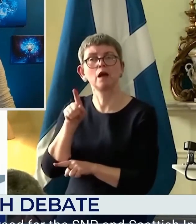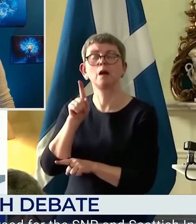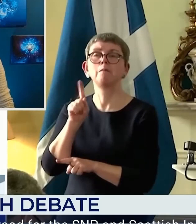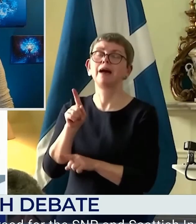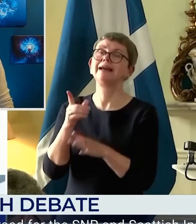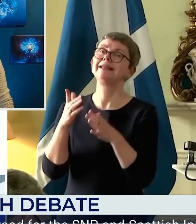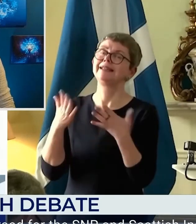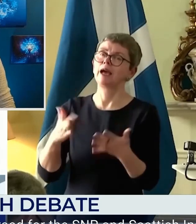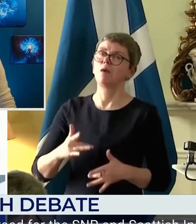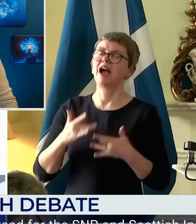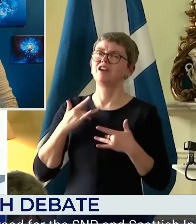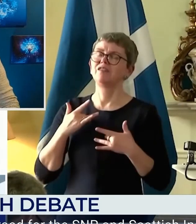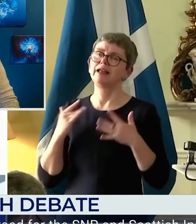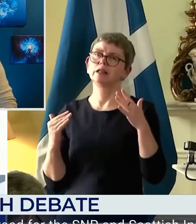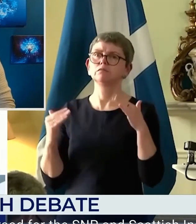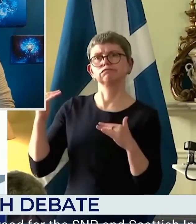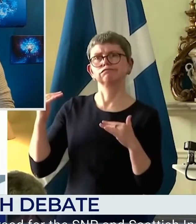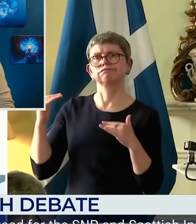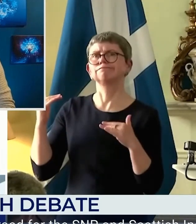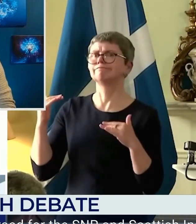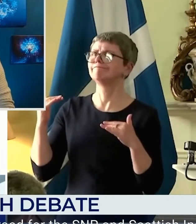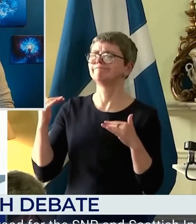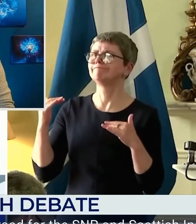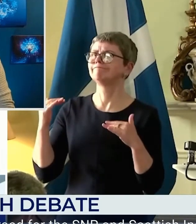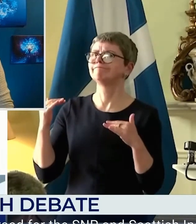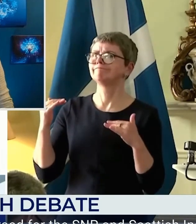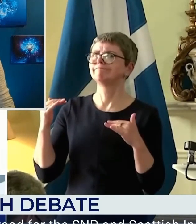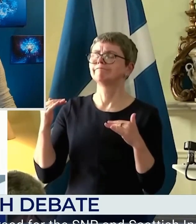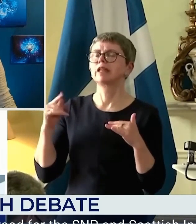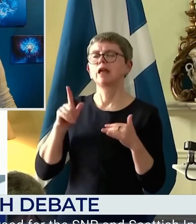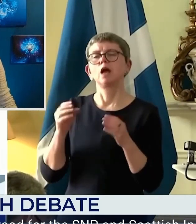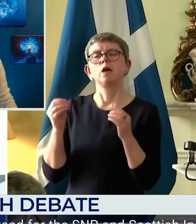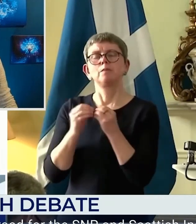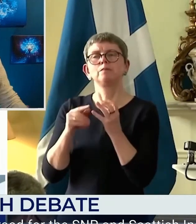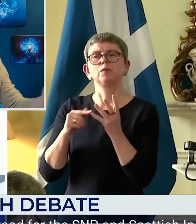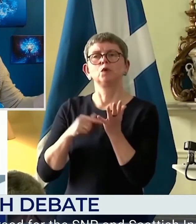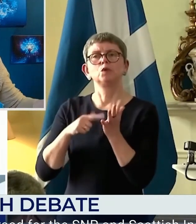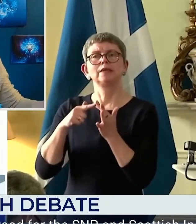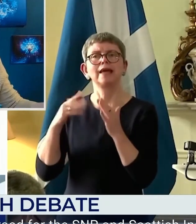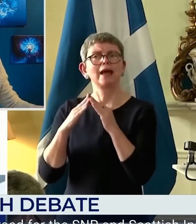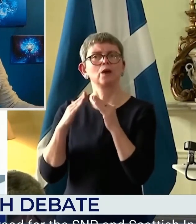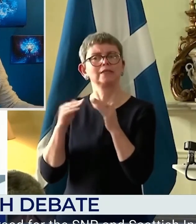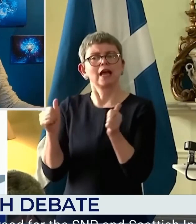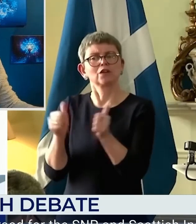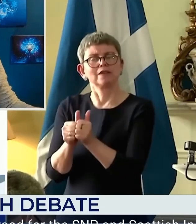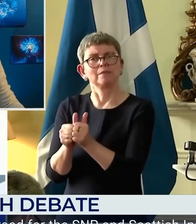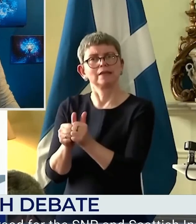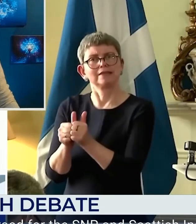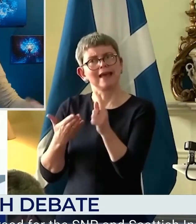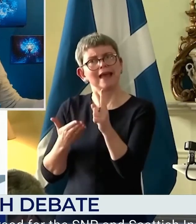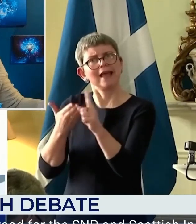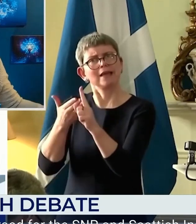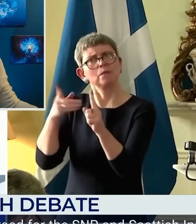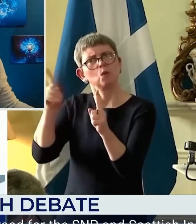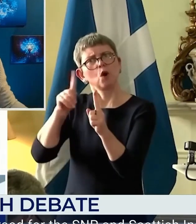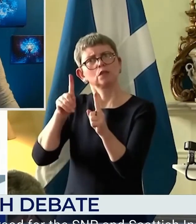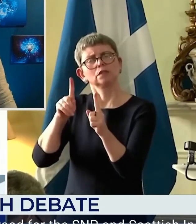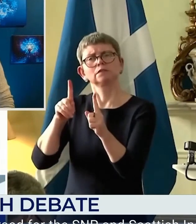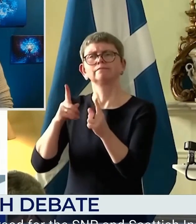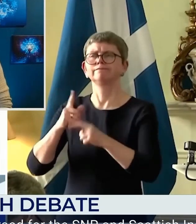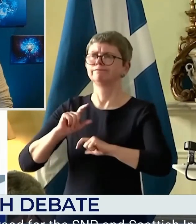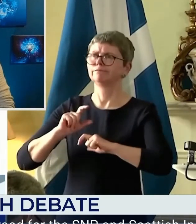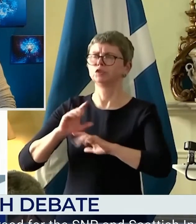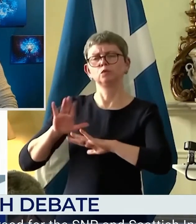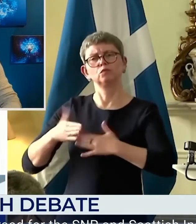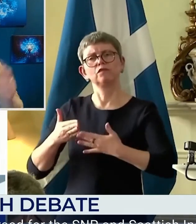very unlikely he will survive these two no confidence votes, especially he's relying on support from the, you know, loopy Greens, who he just dumped,